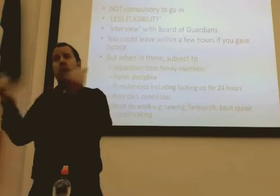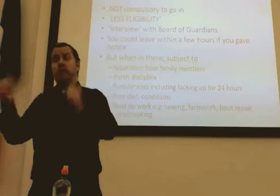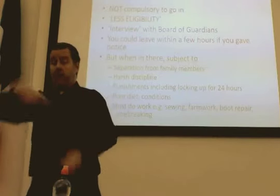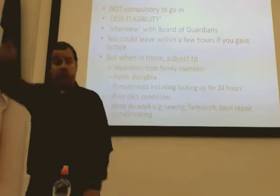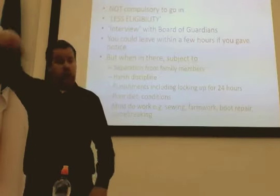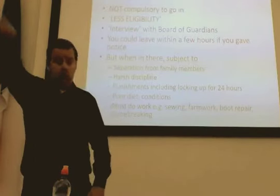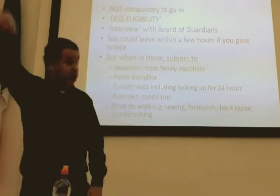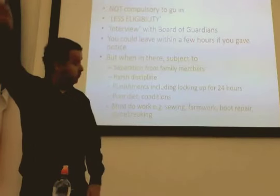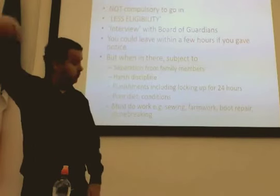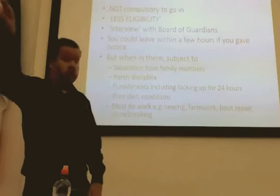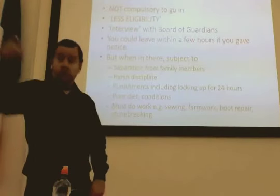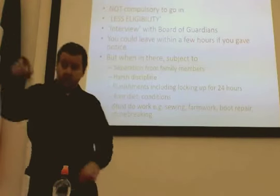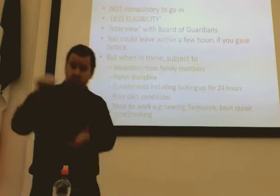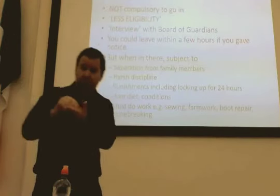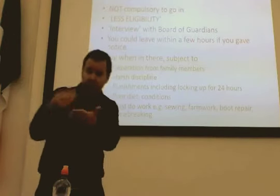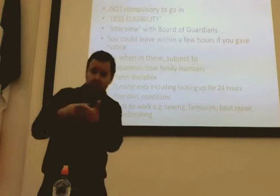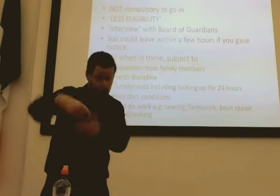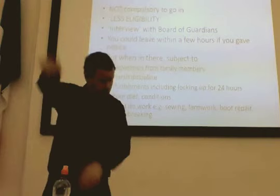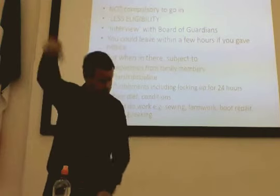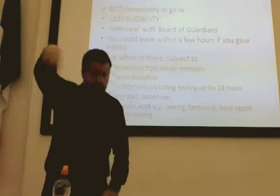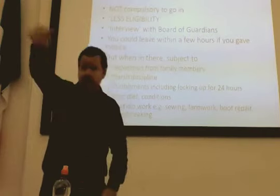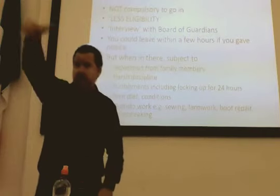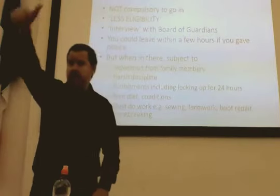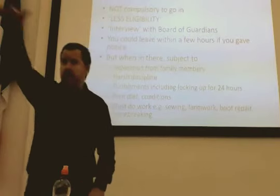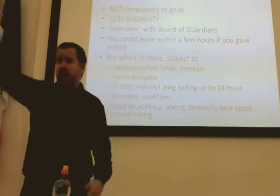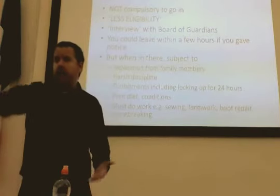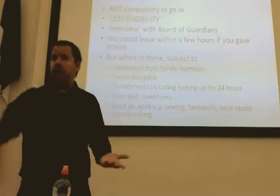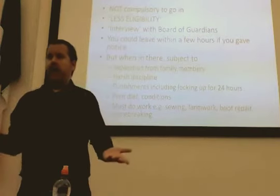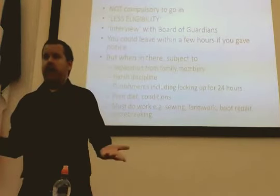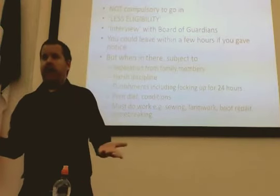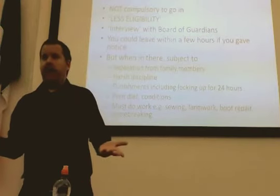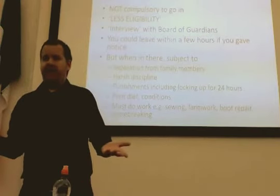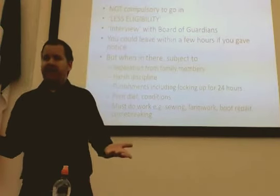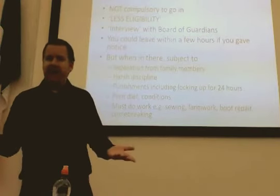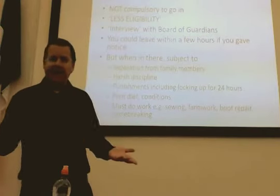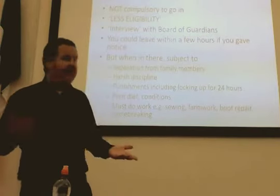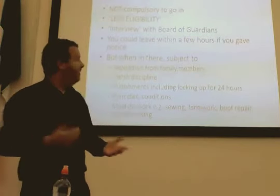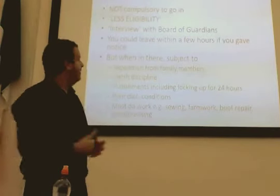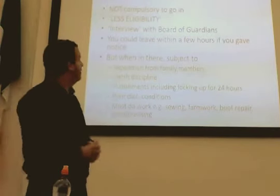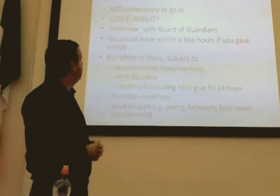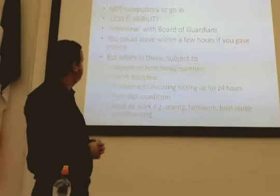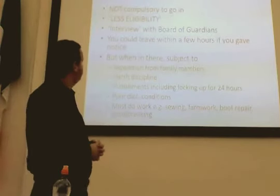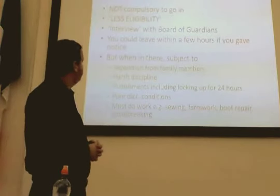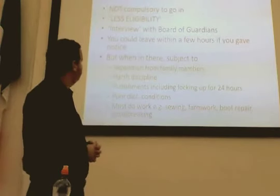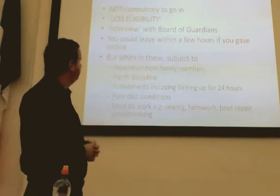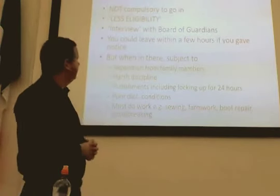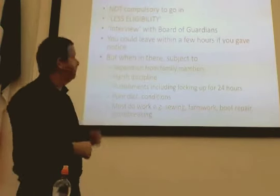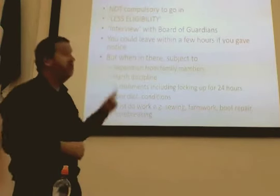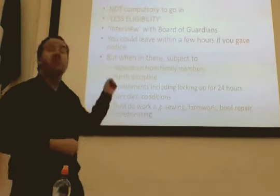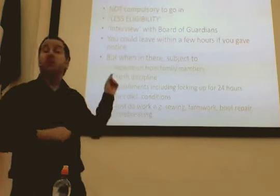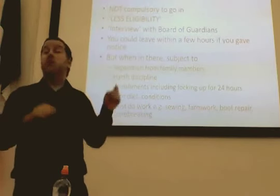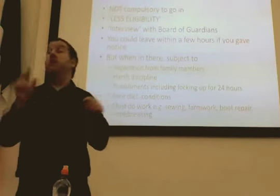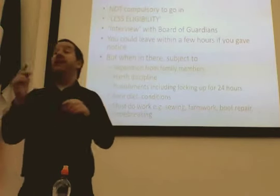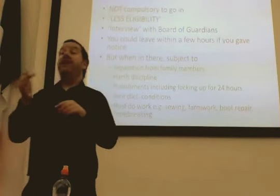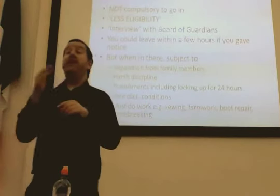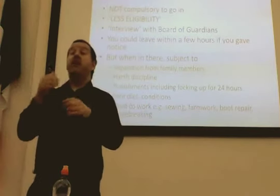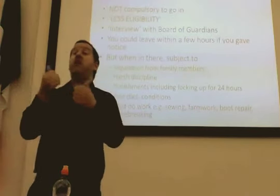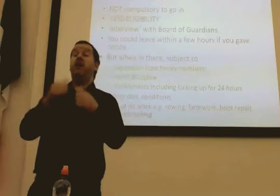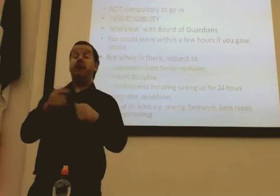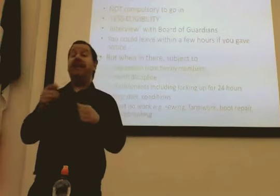even if it was a small amount of money, you'd be sent away. So you had to prove that you had literally nothing to your name.